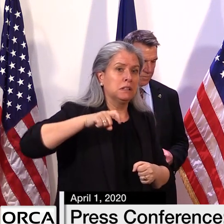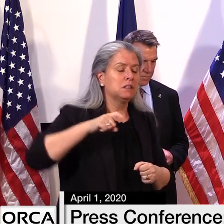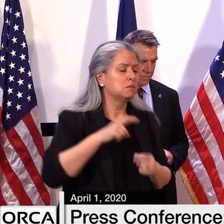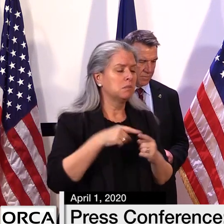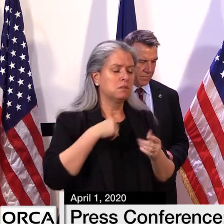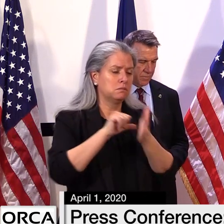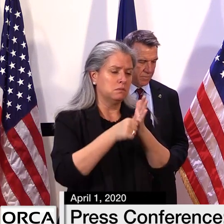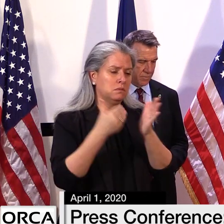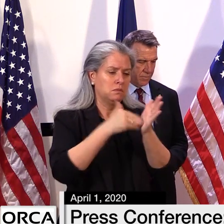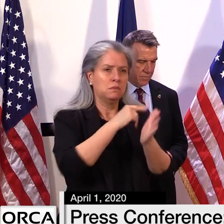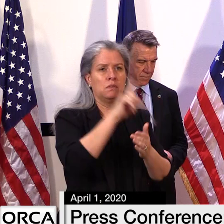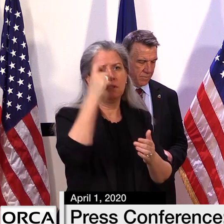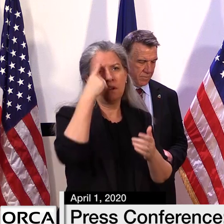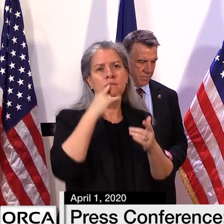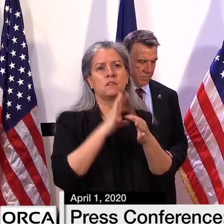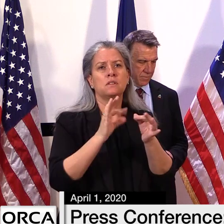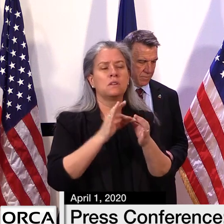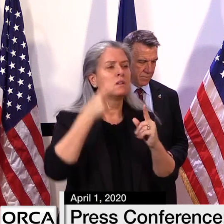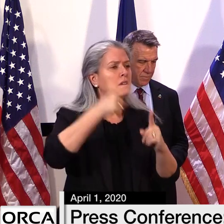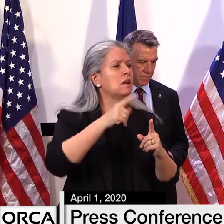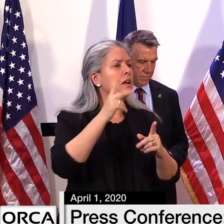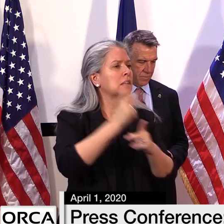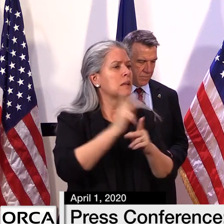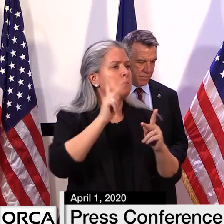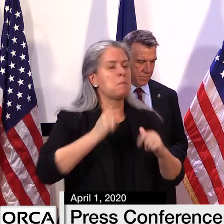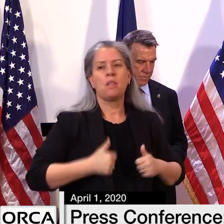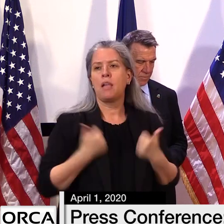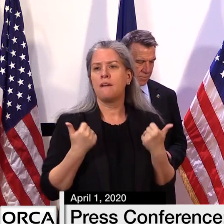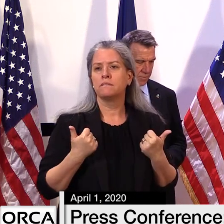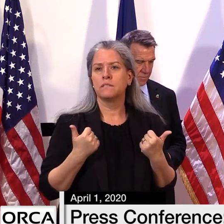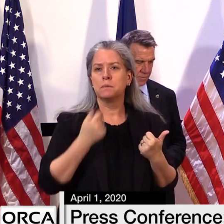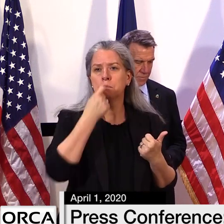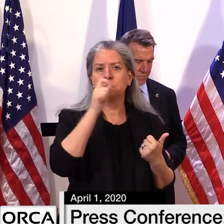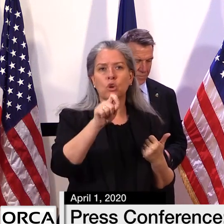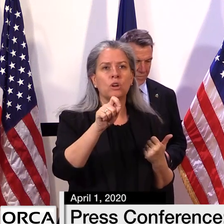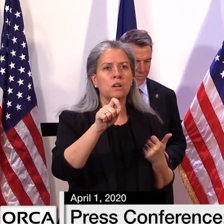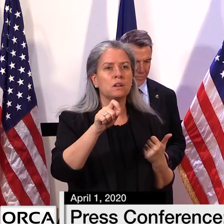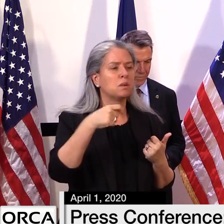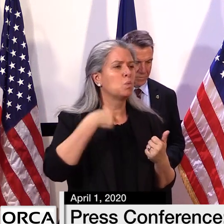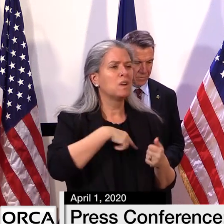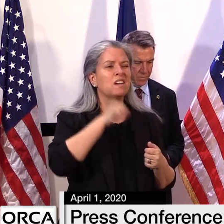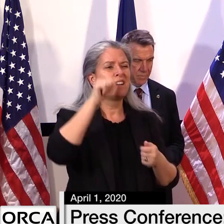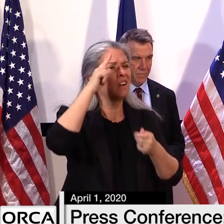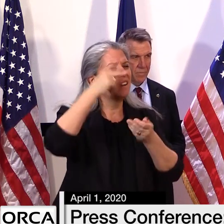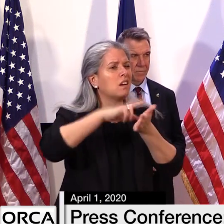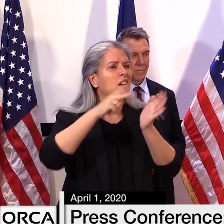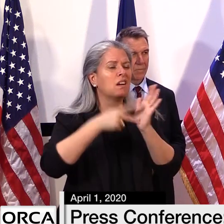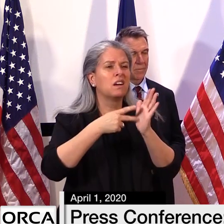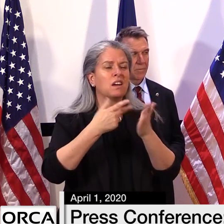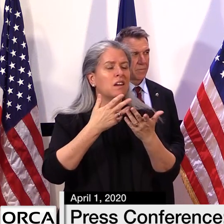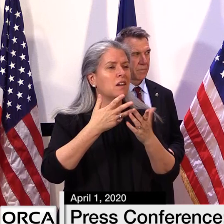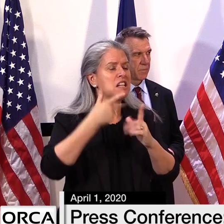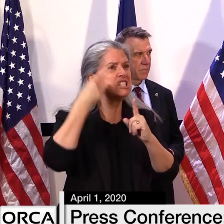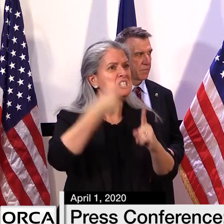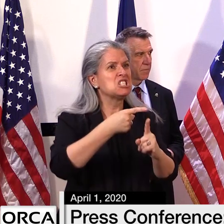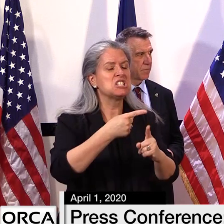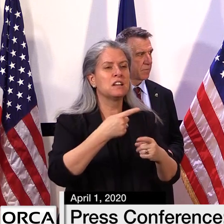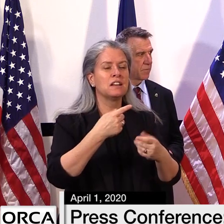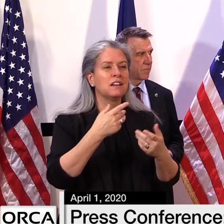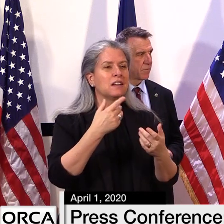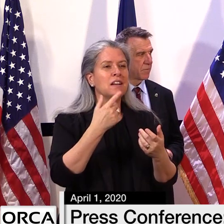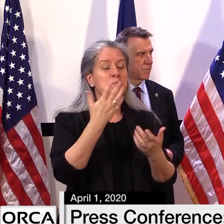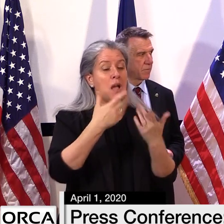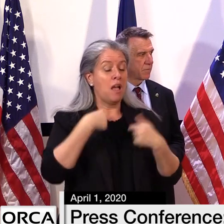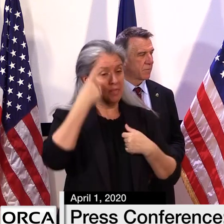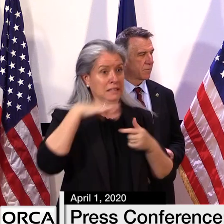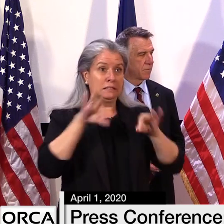sentiment, our goal is to keep people alive right now. So we're not trying to target you know, and tell somebody what is essential to them or